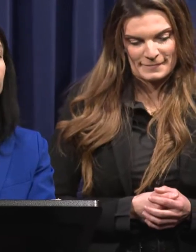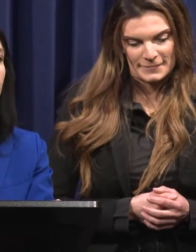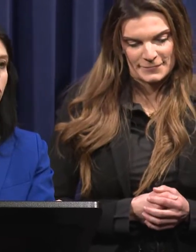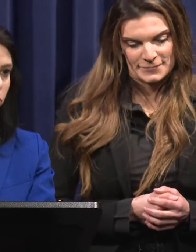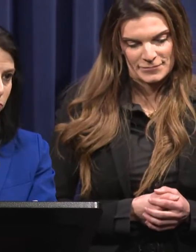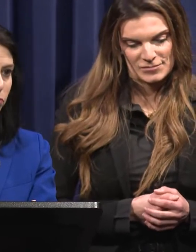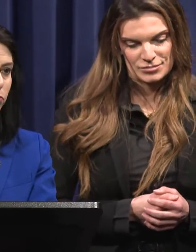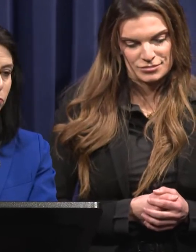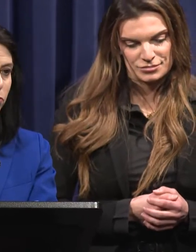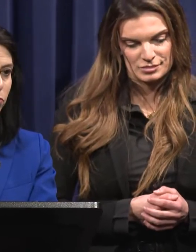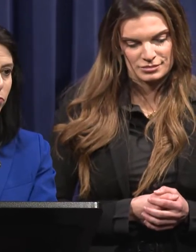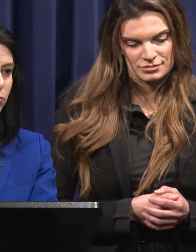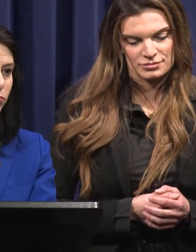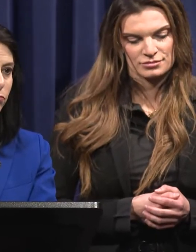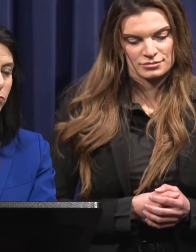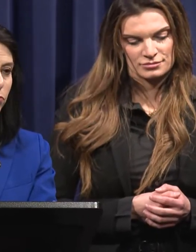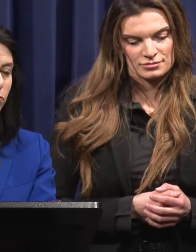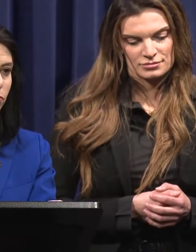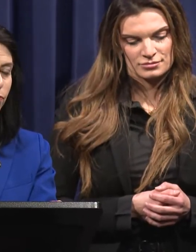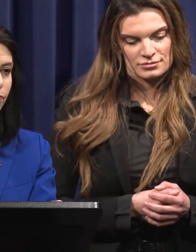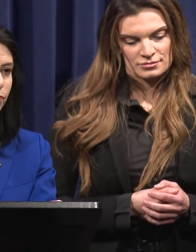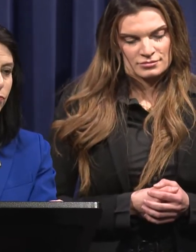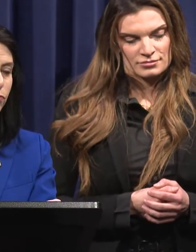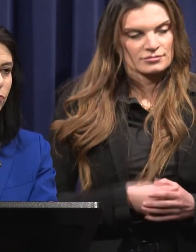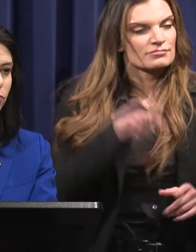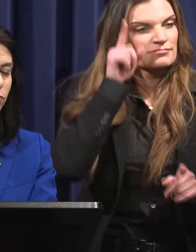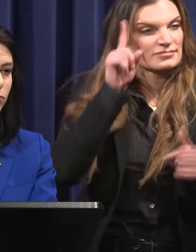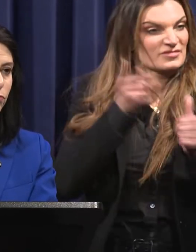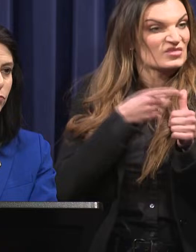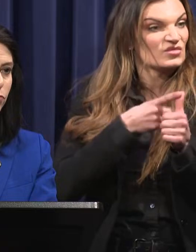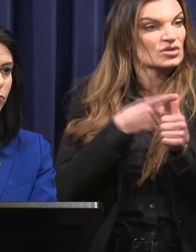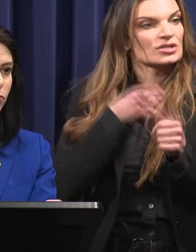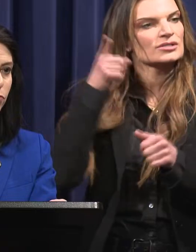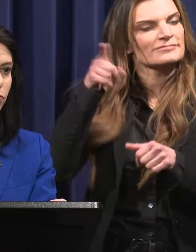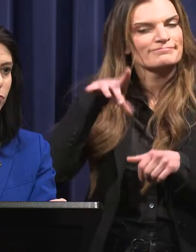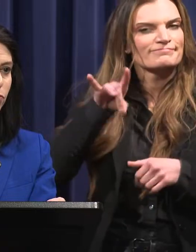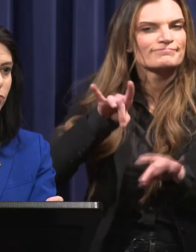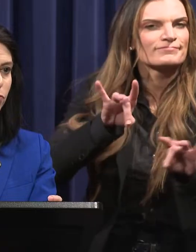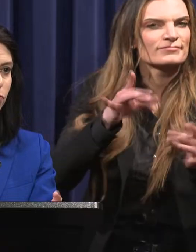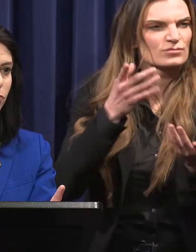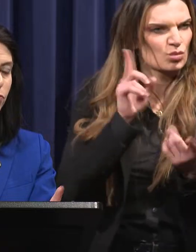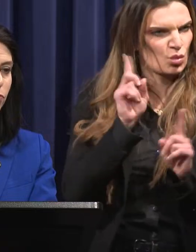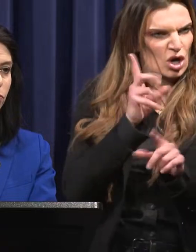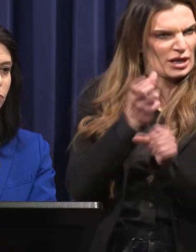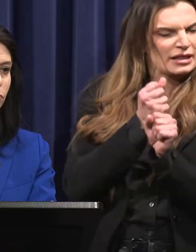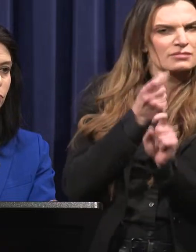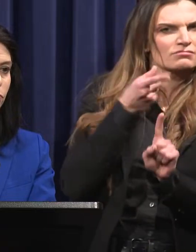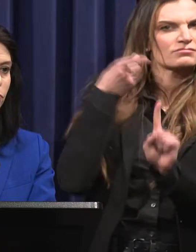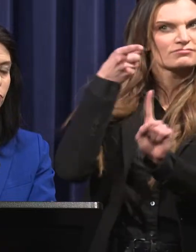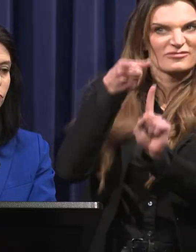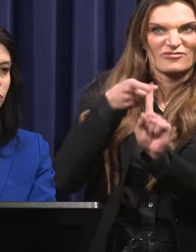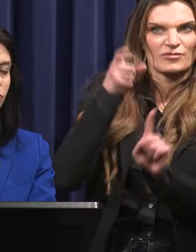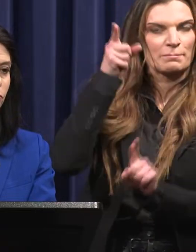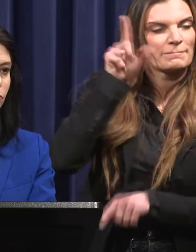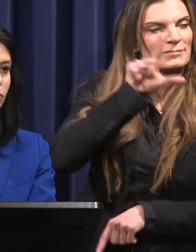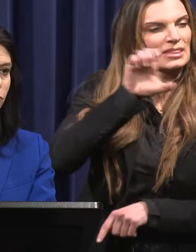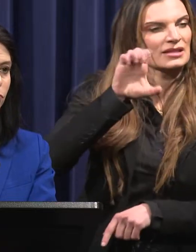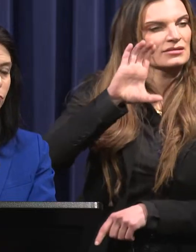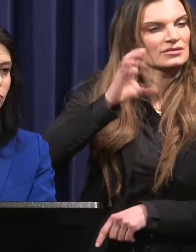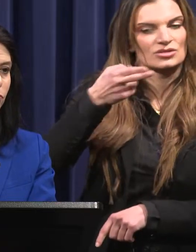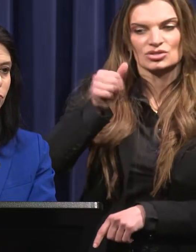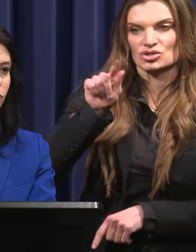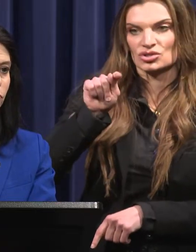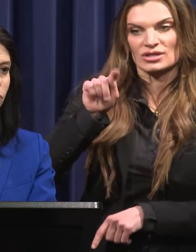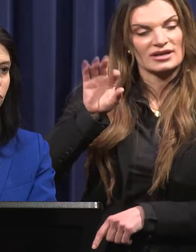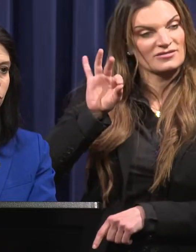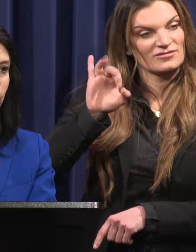Lee Chatfield. Is your office still investigating sexual assault allegations against Lee Chatfield, or is it strictly a